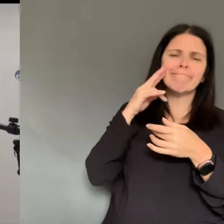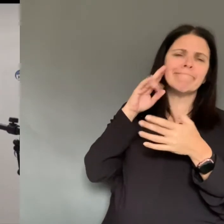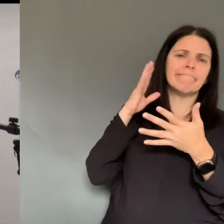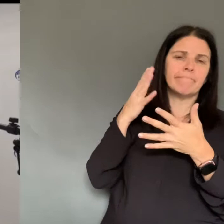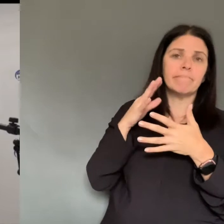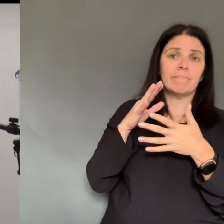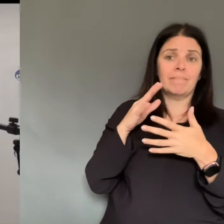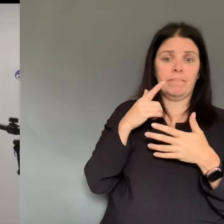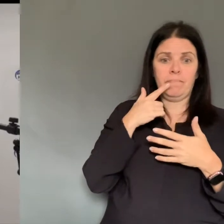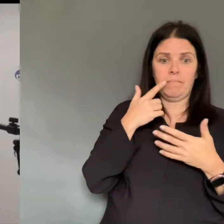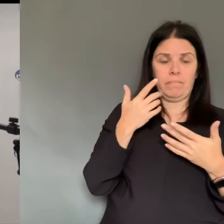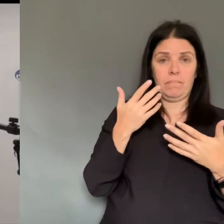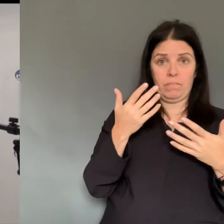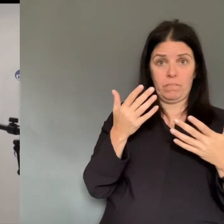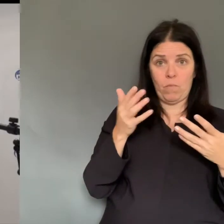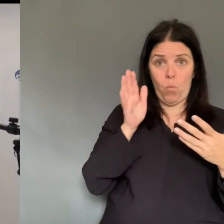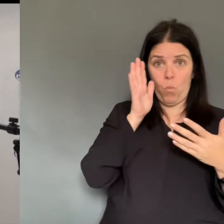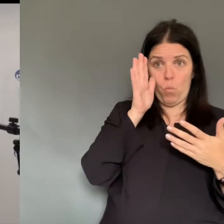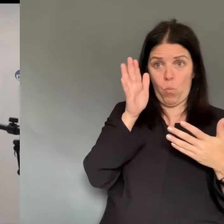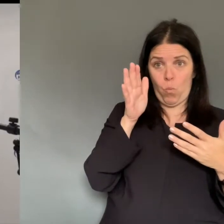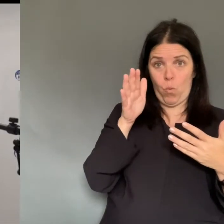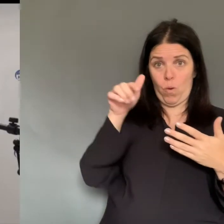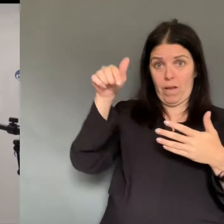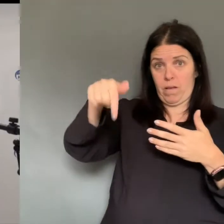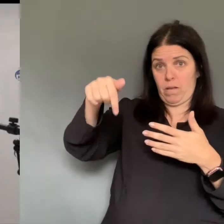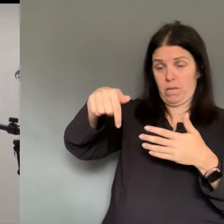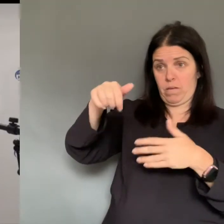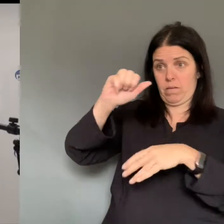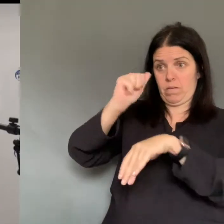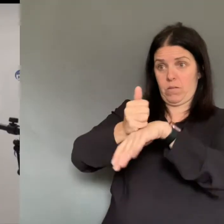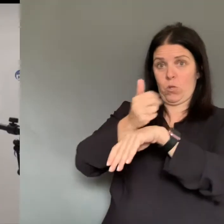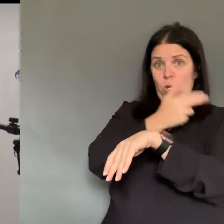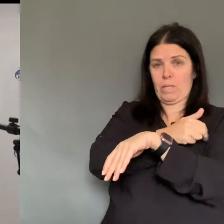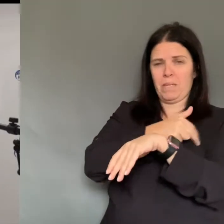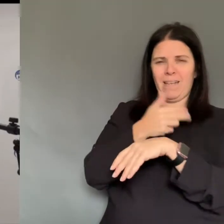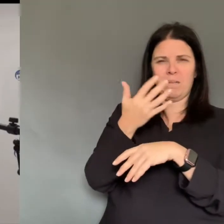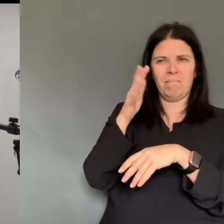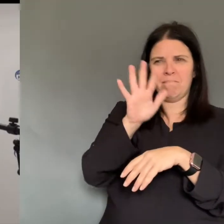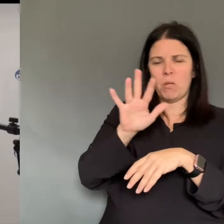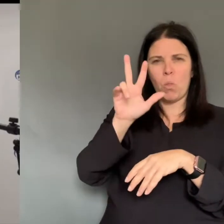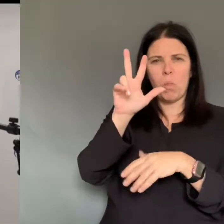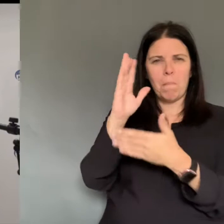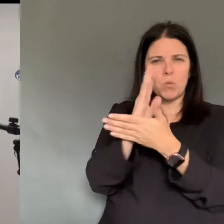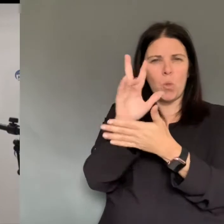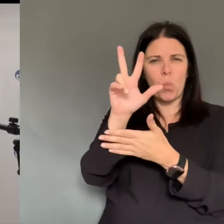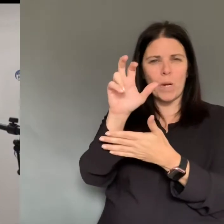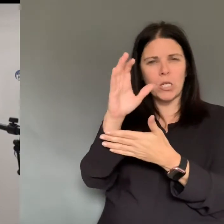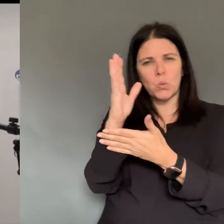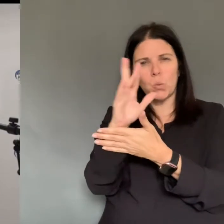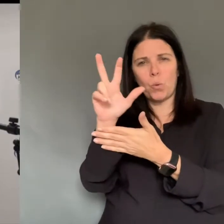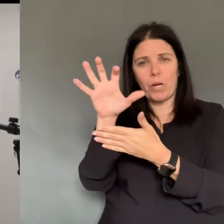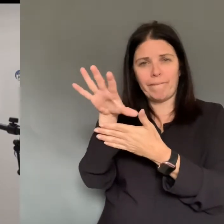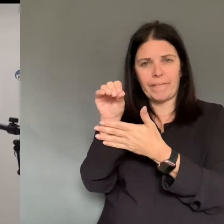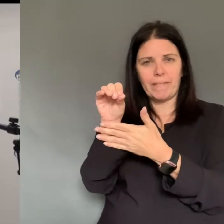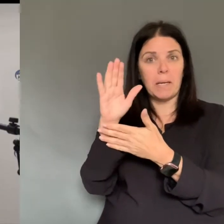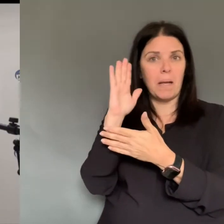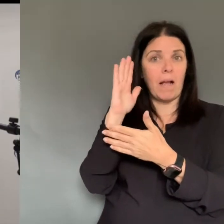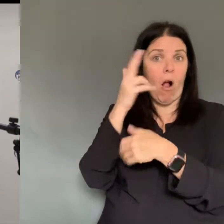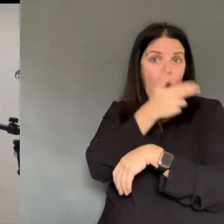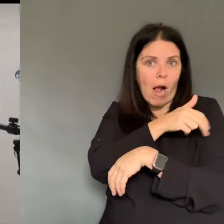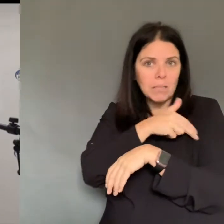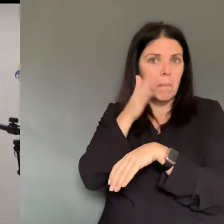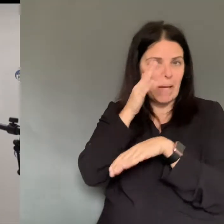the risk, and I think that's what we have seen in cities that have seen a huge increase in cases